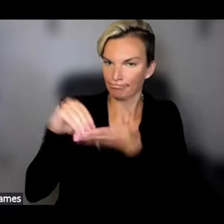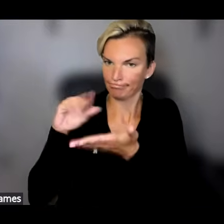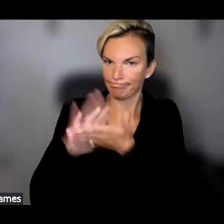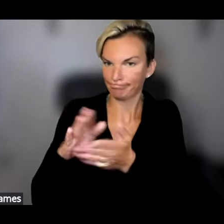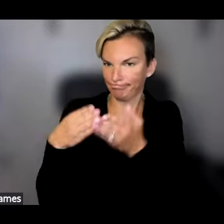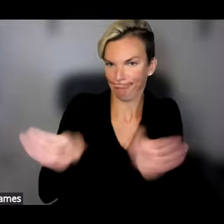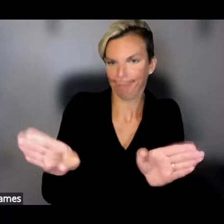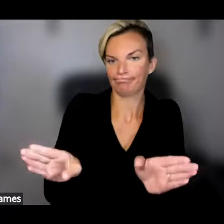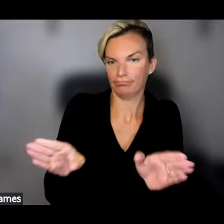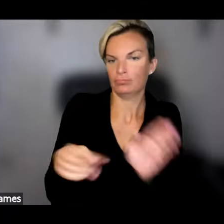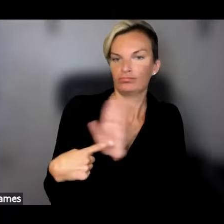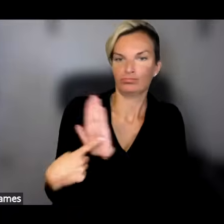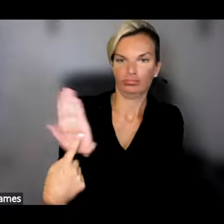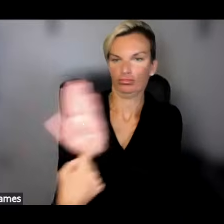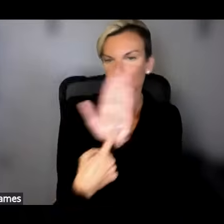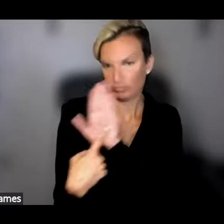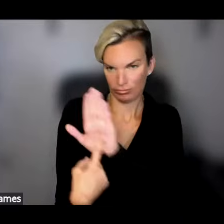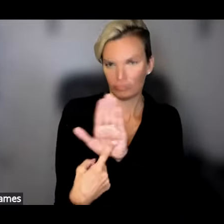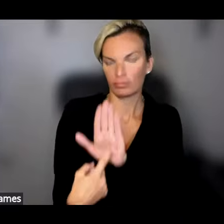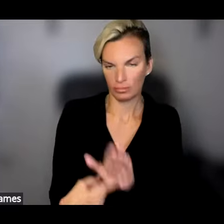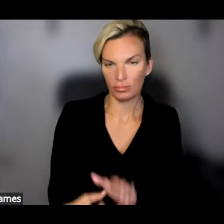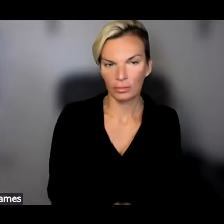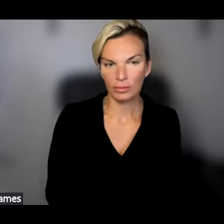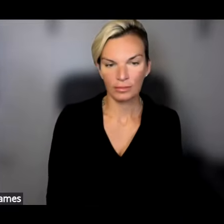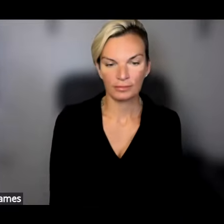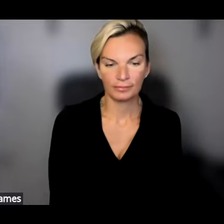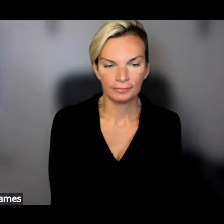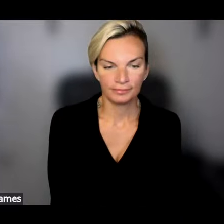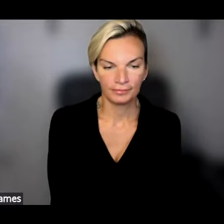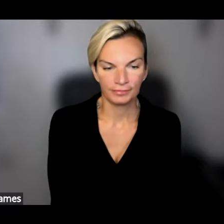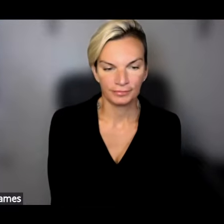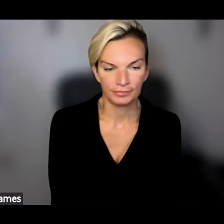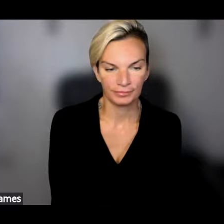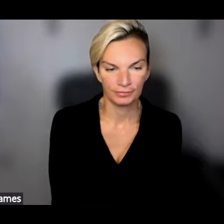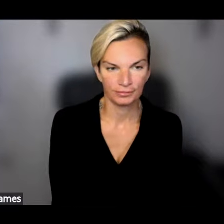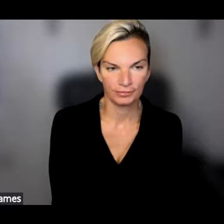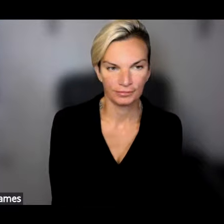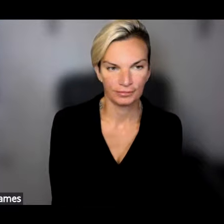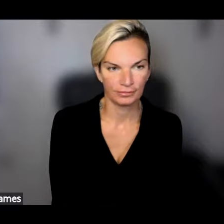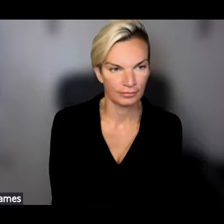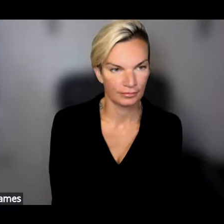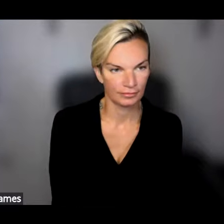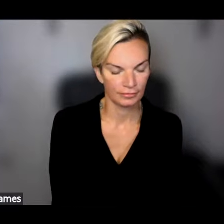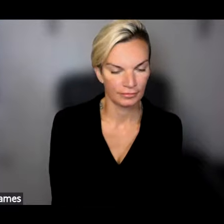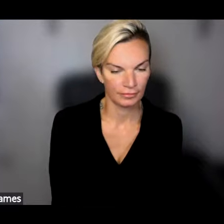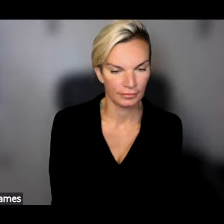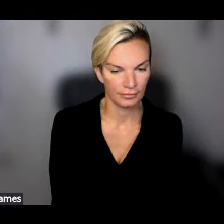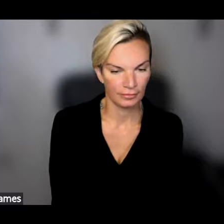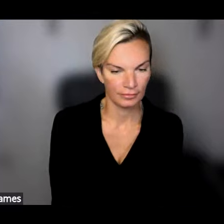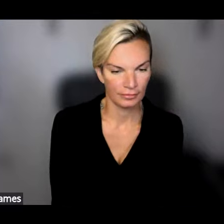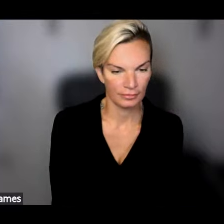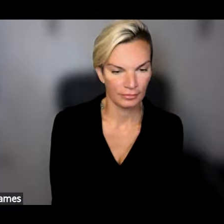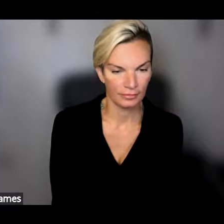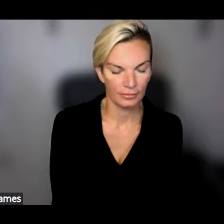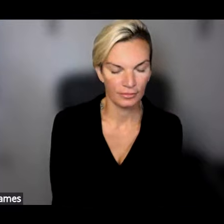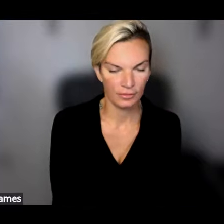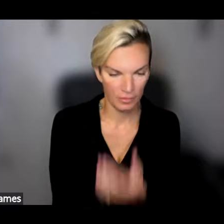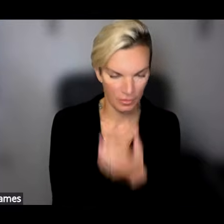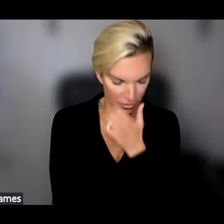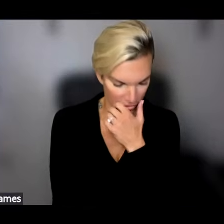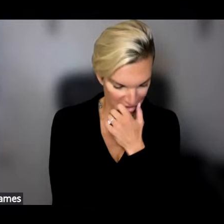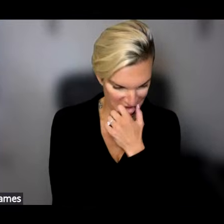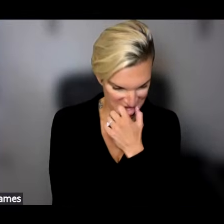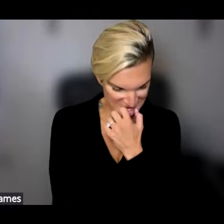It's essentially what you're saying in your caption. Yeah, Right. yeah. That trying